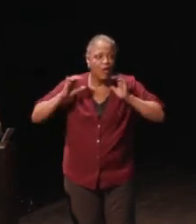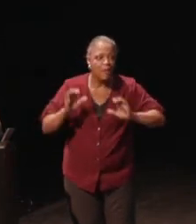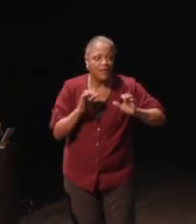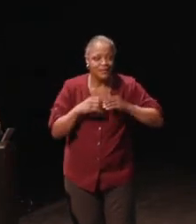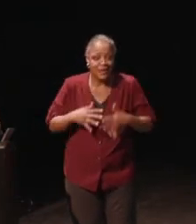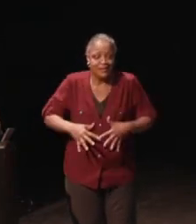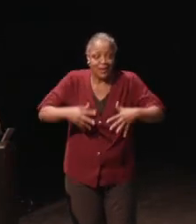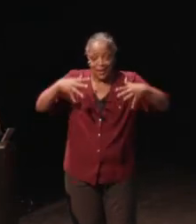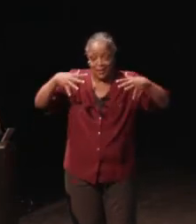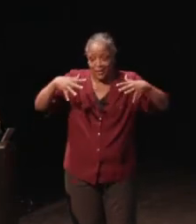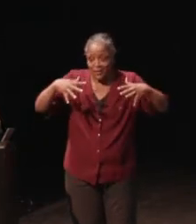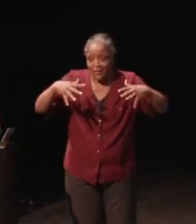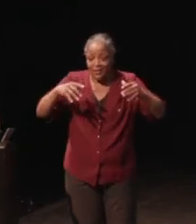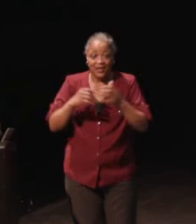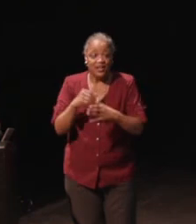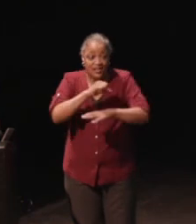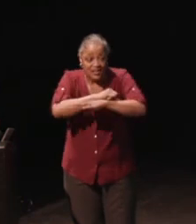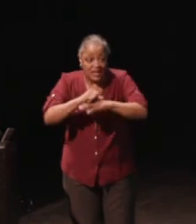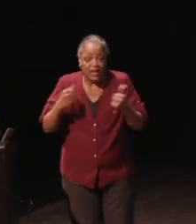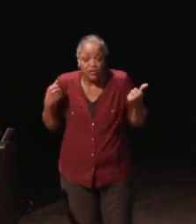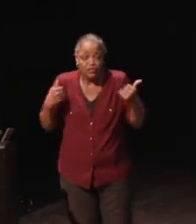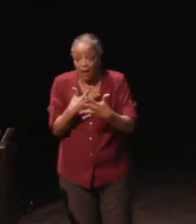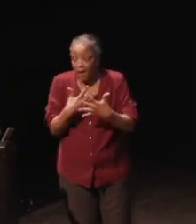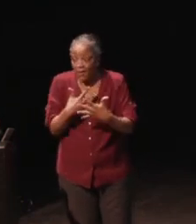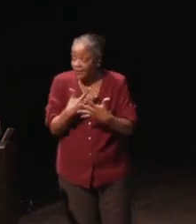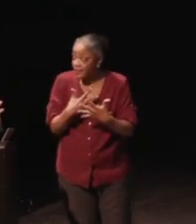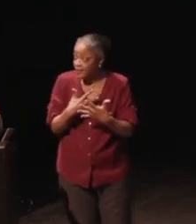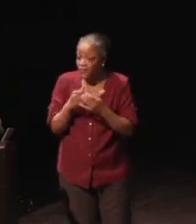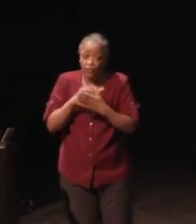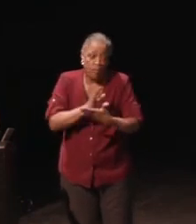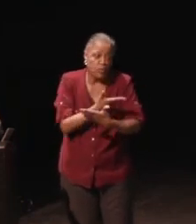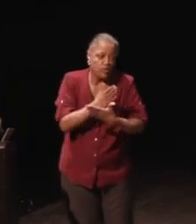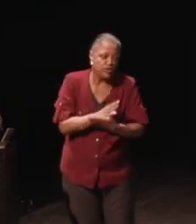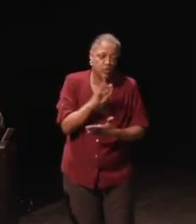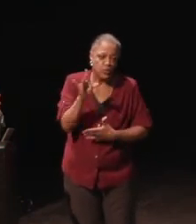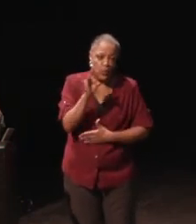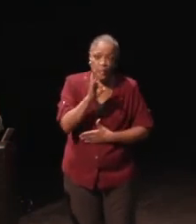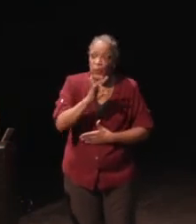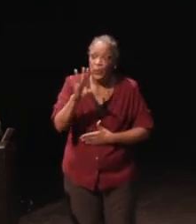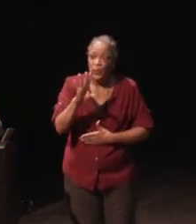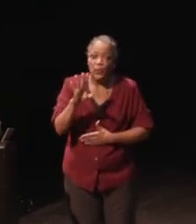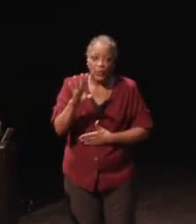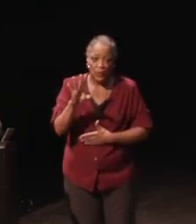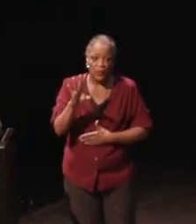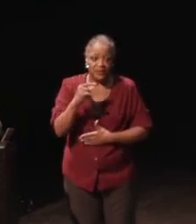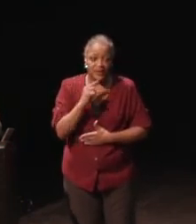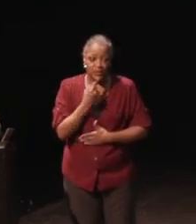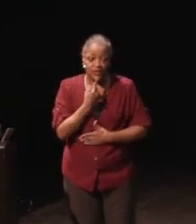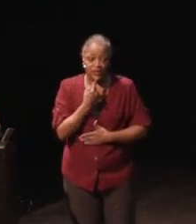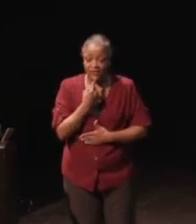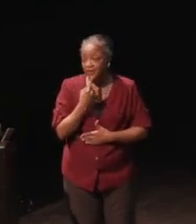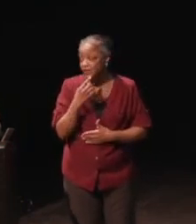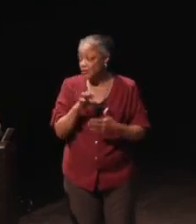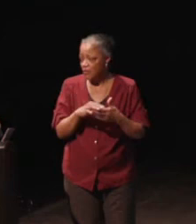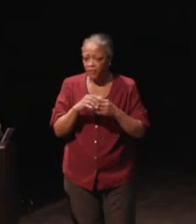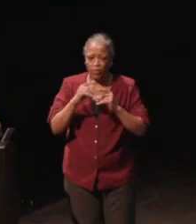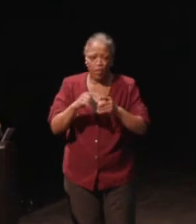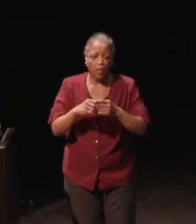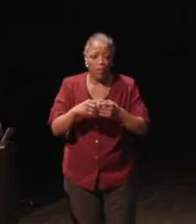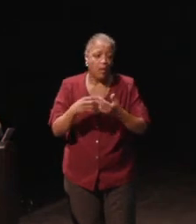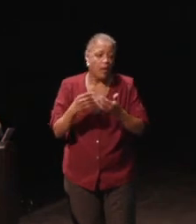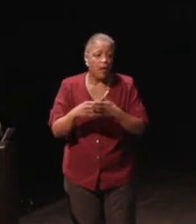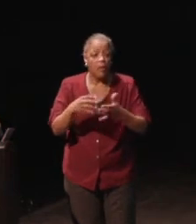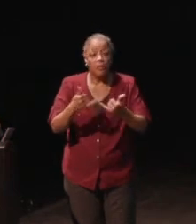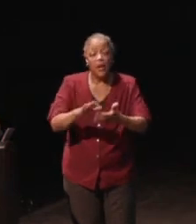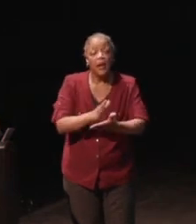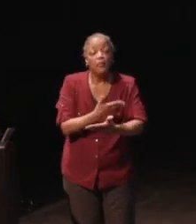anxiety and stage fright for musicians of all kinds, and having to go and play in